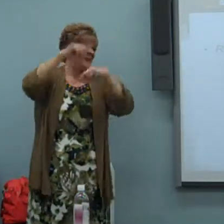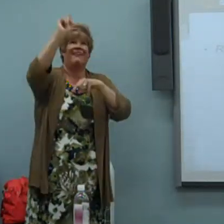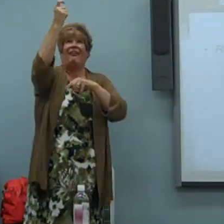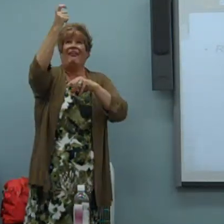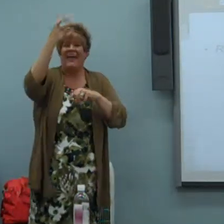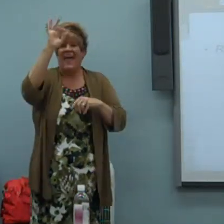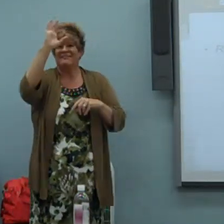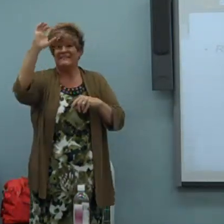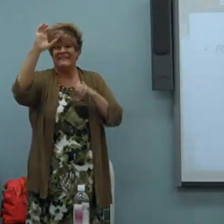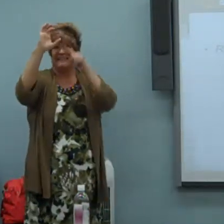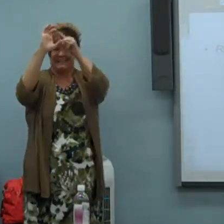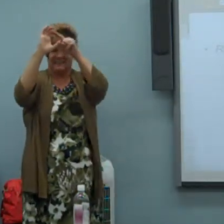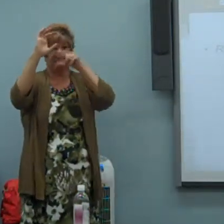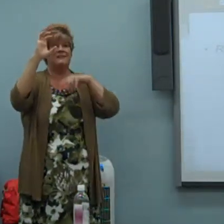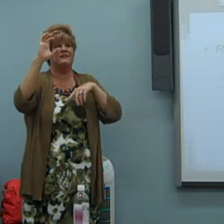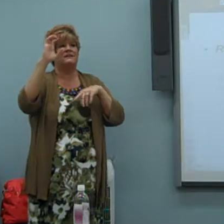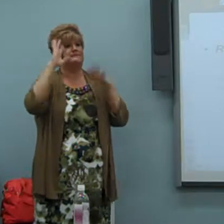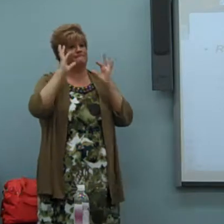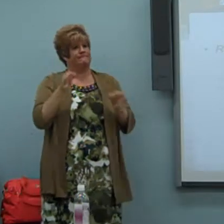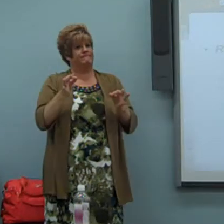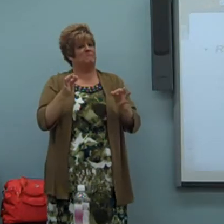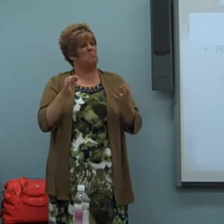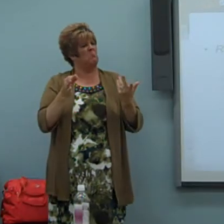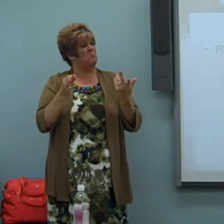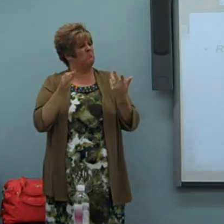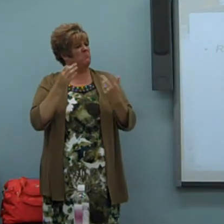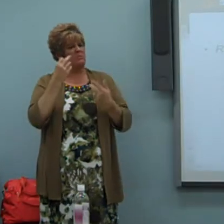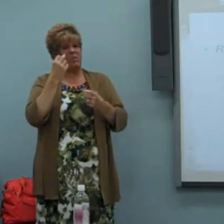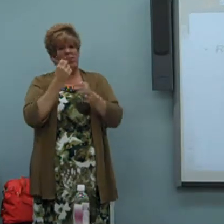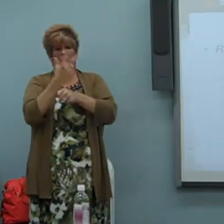So here we are, the hook, that's when I signed for that for FCC.